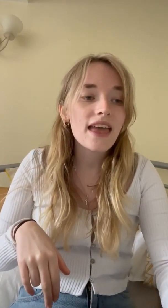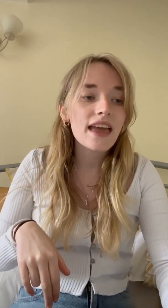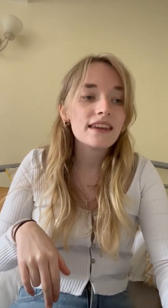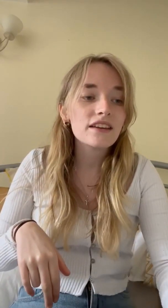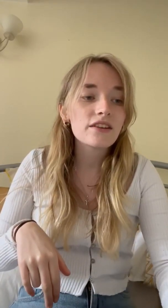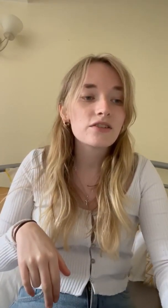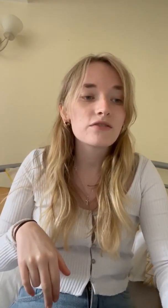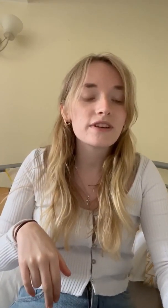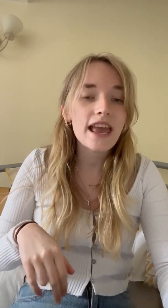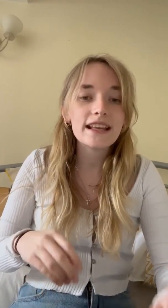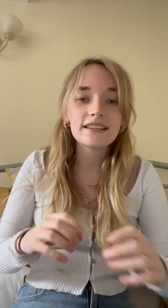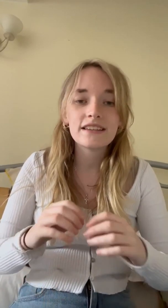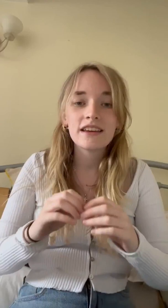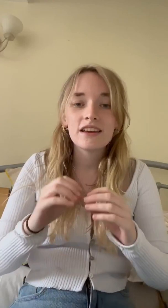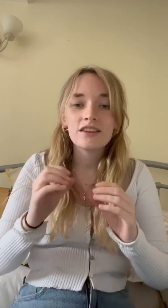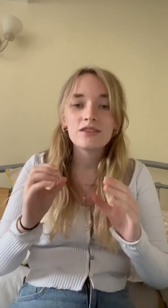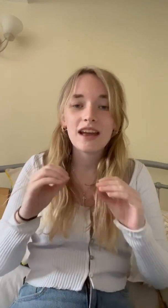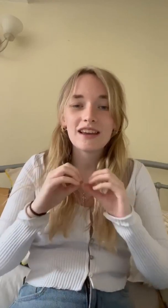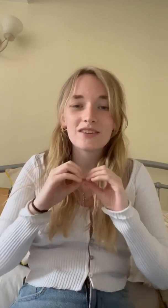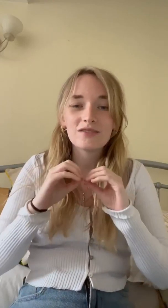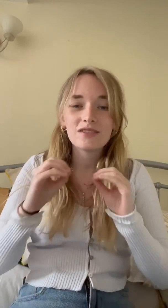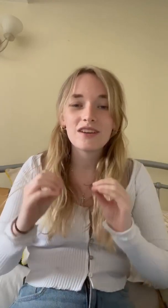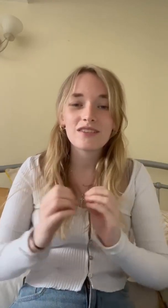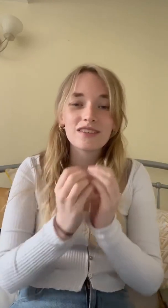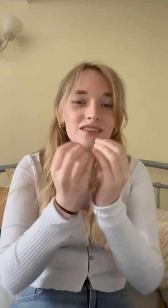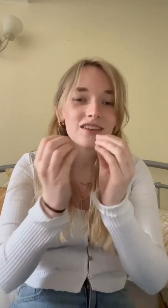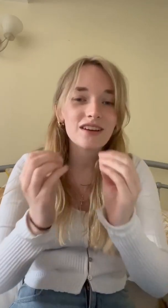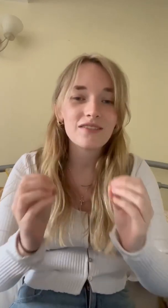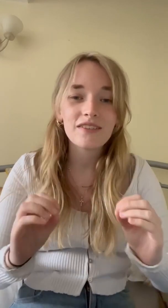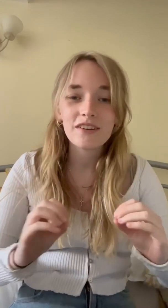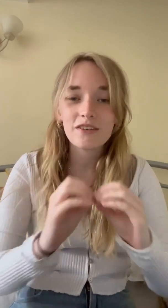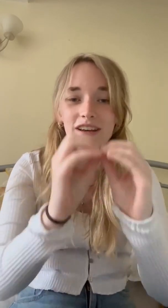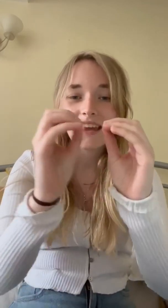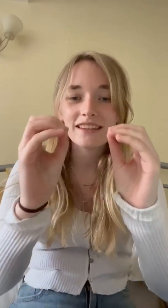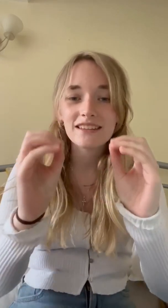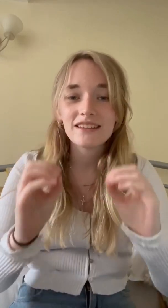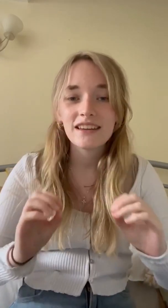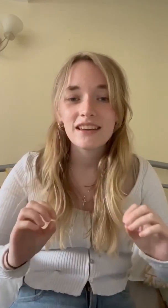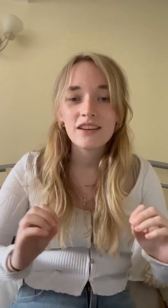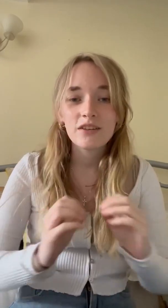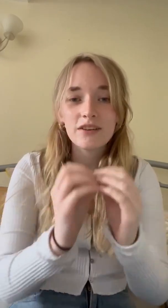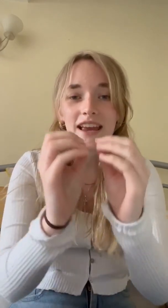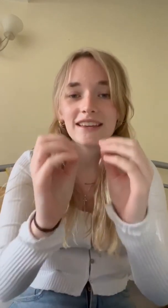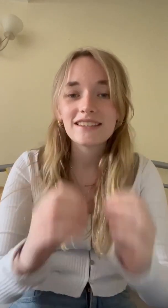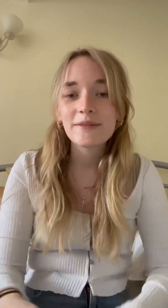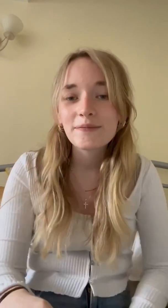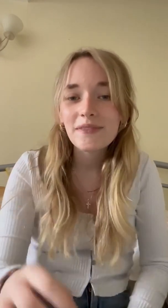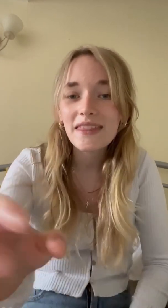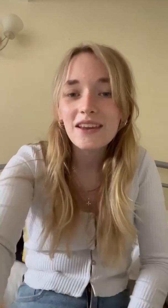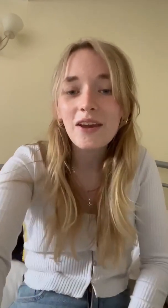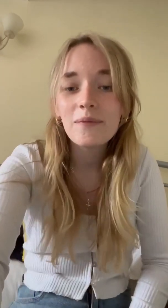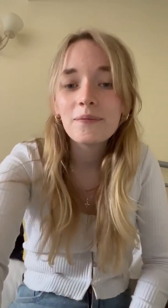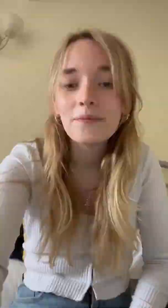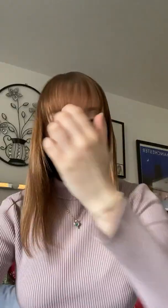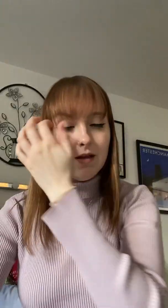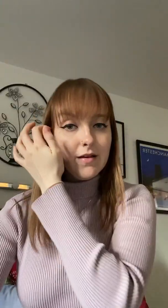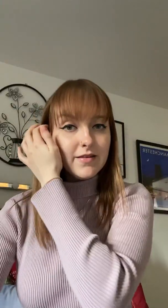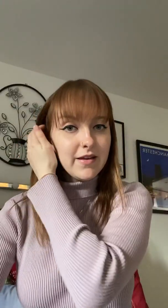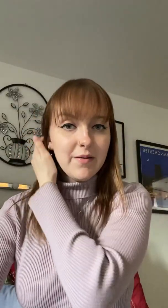then create, you get like 2 circles and you kind of create, and there you go. So now I'm going